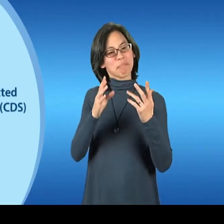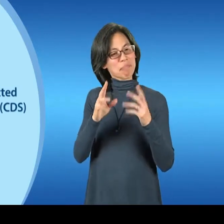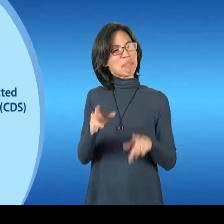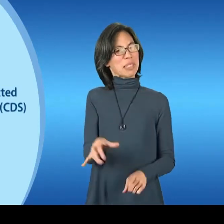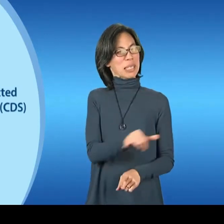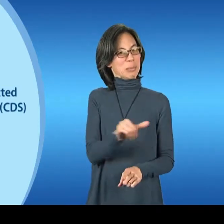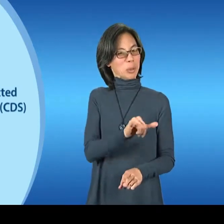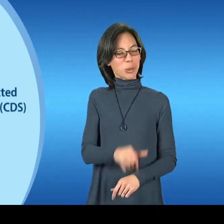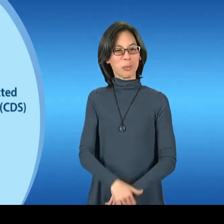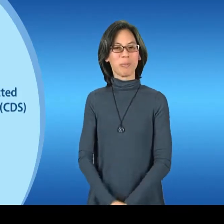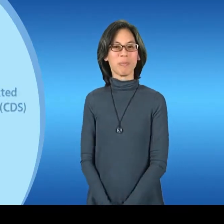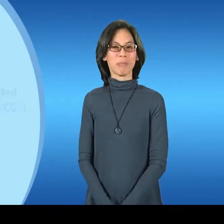similar to child-directed speech.